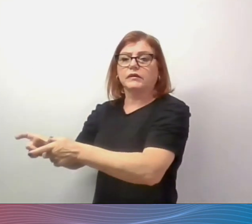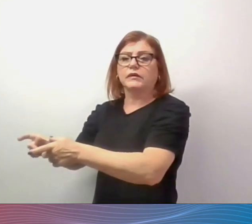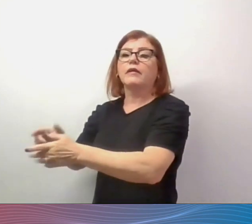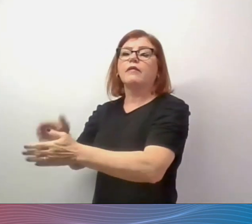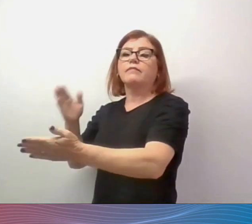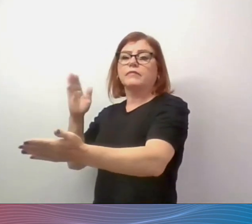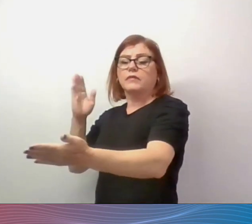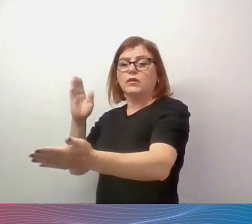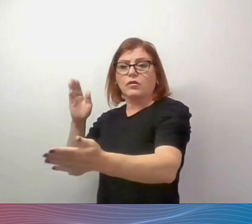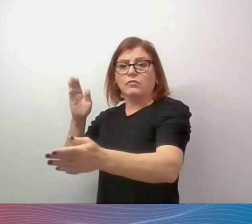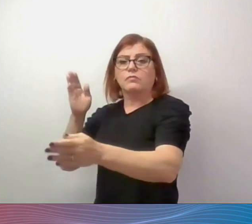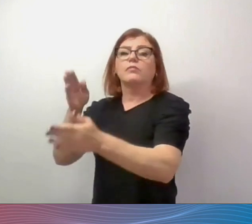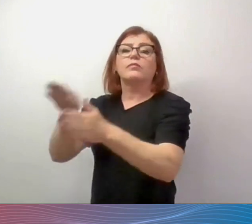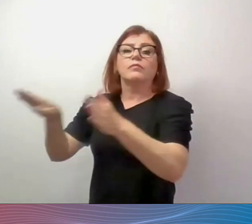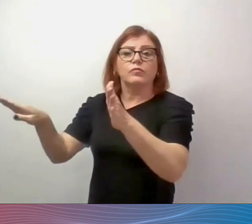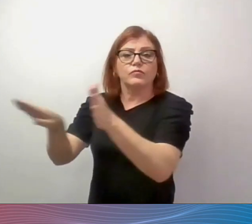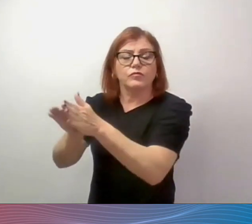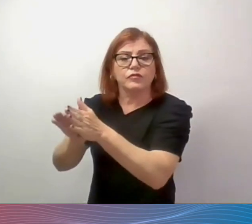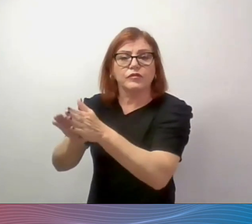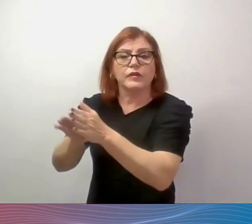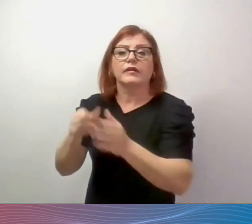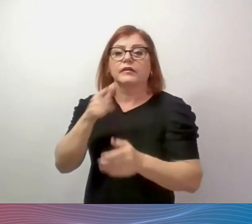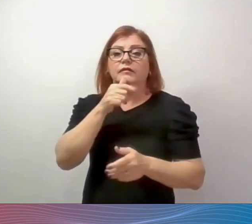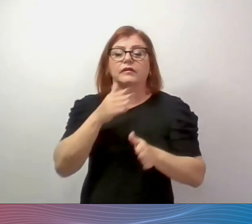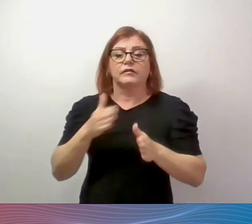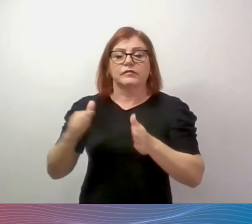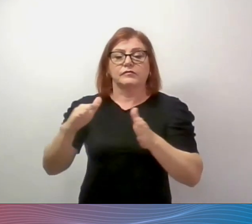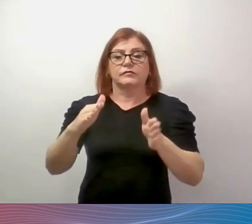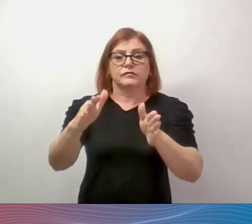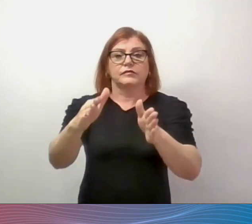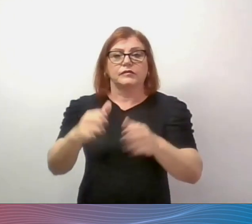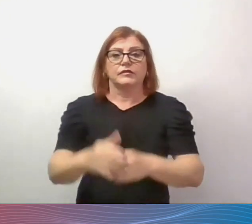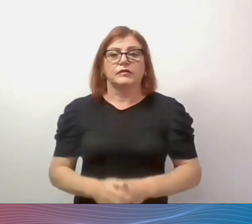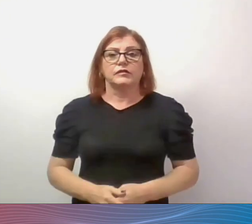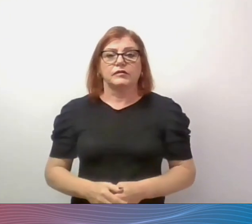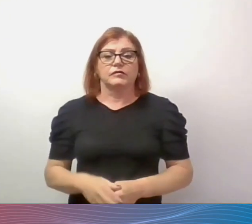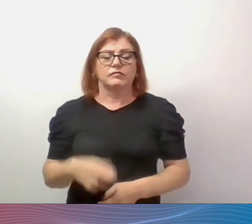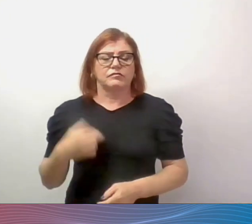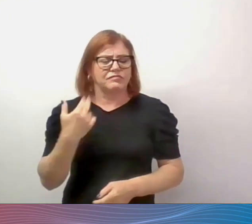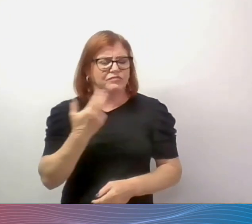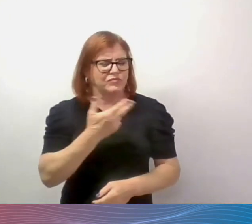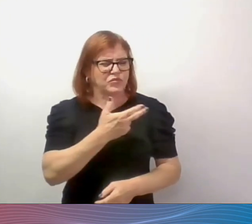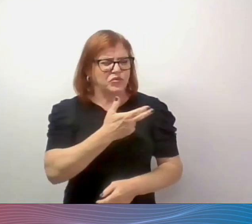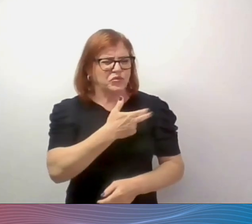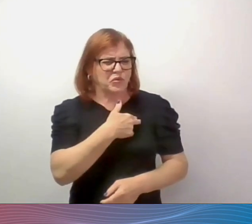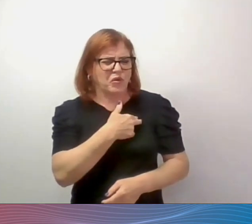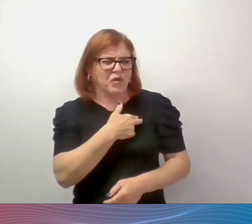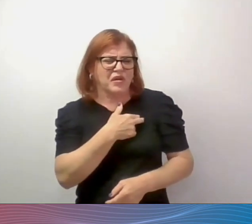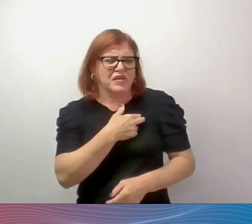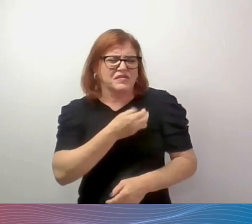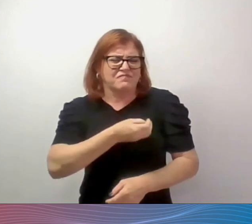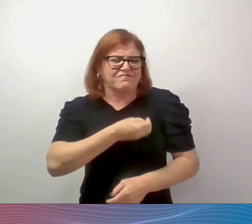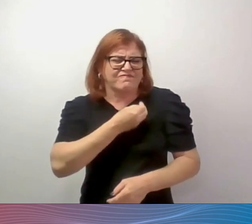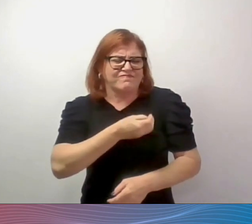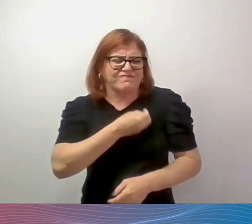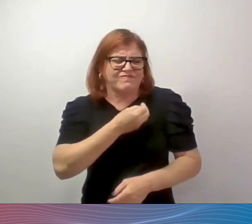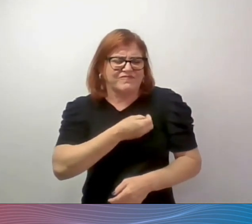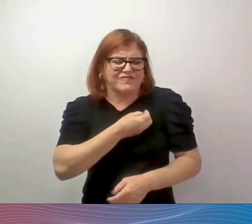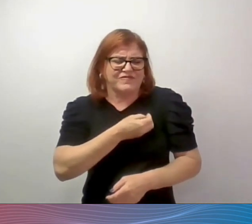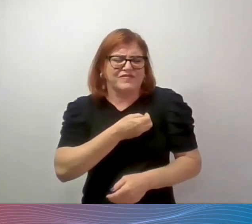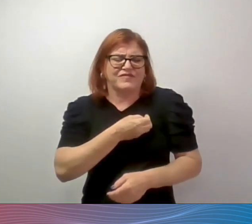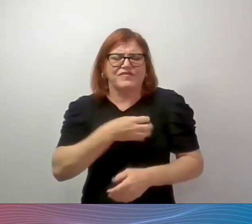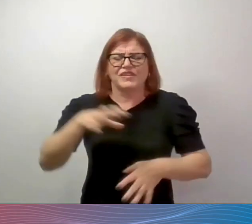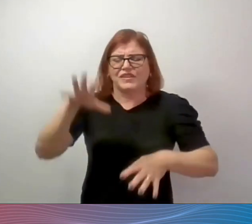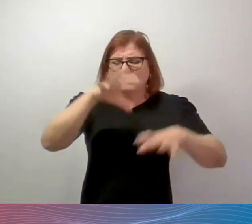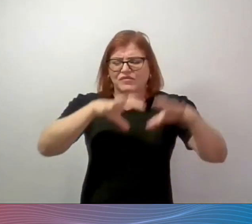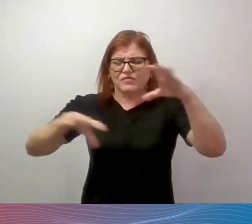this river will reach out. Apesar de nós estarmos num estado lastimável, vivendo na esfera da mentira, da vaidade,